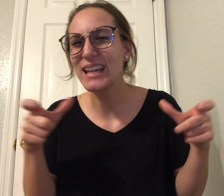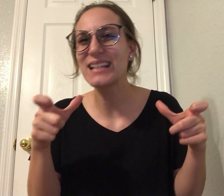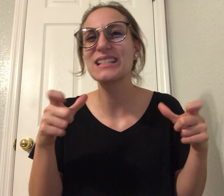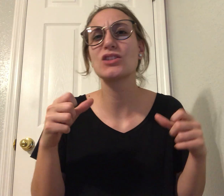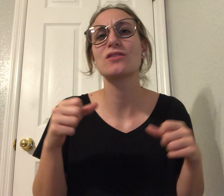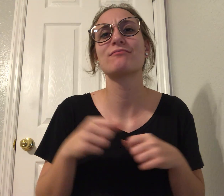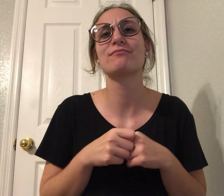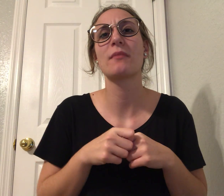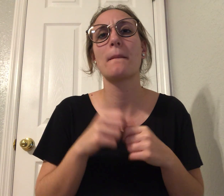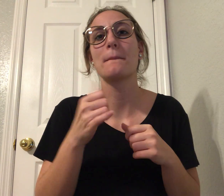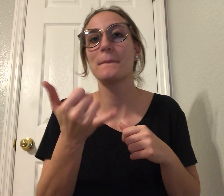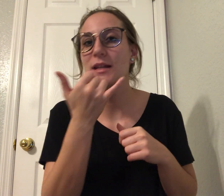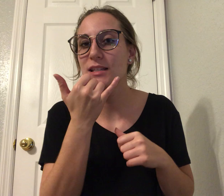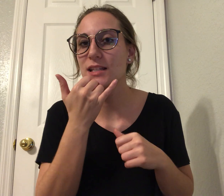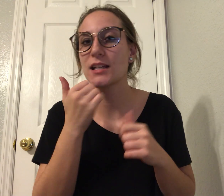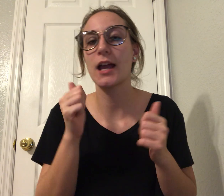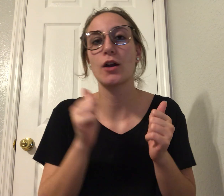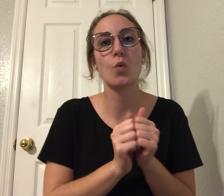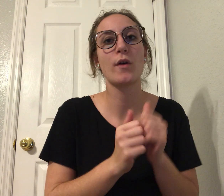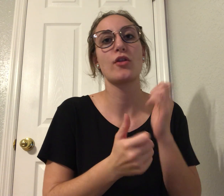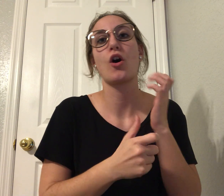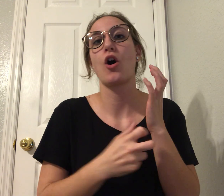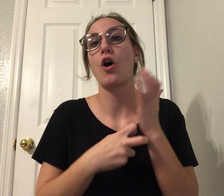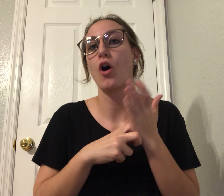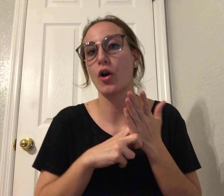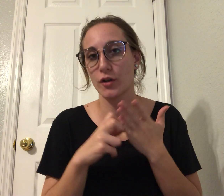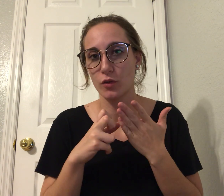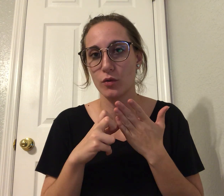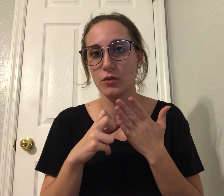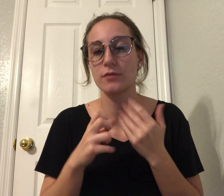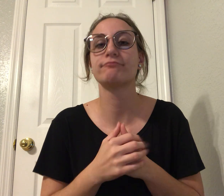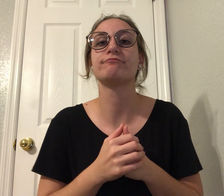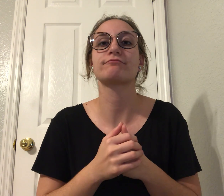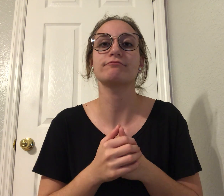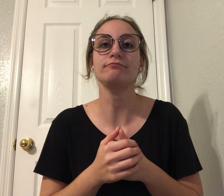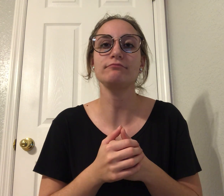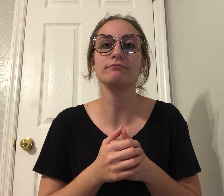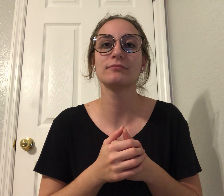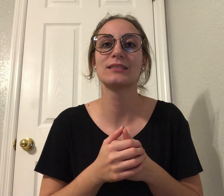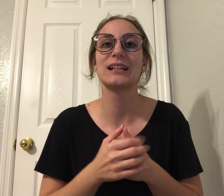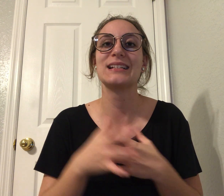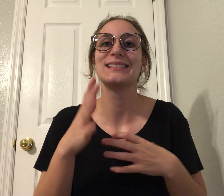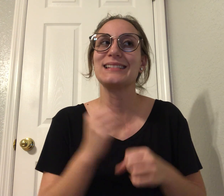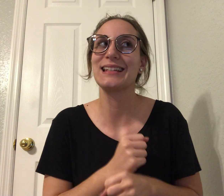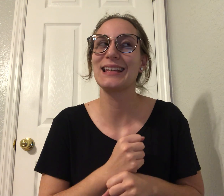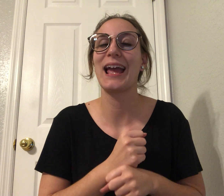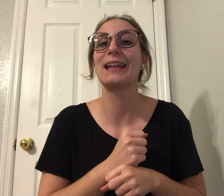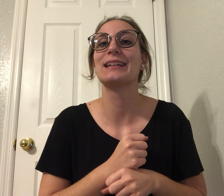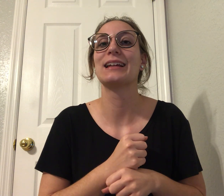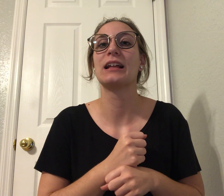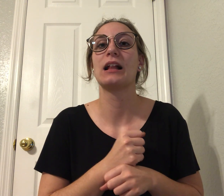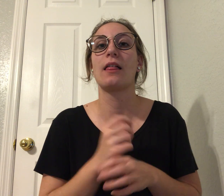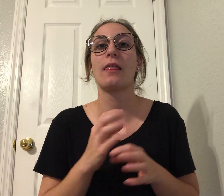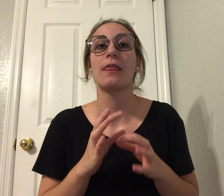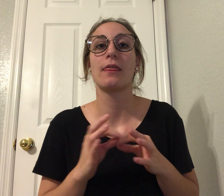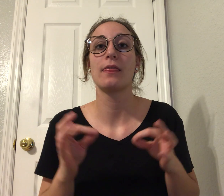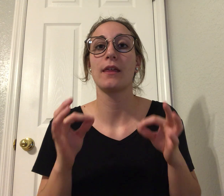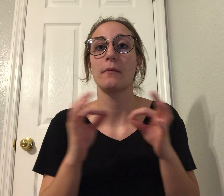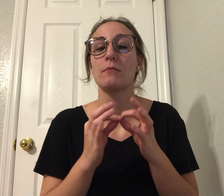there preaching. Because to get the clicks and to get their name out there, they choose one. This is the